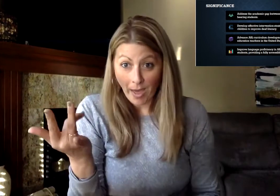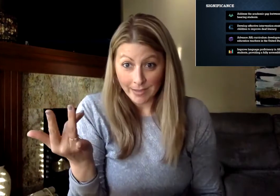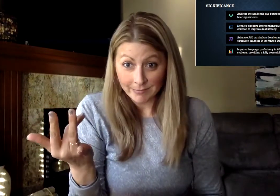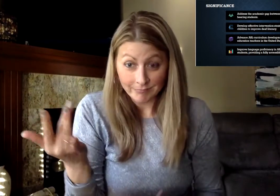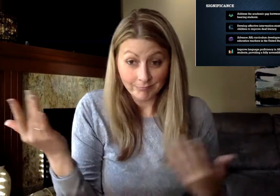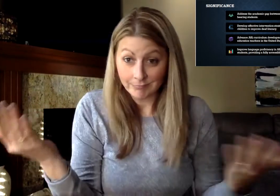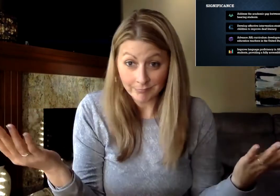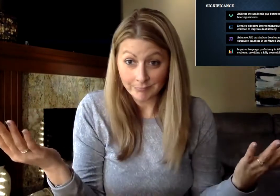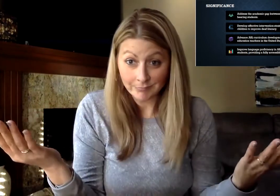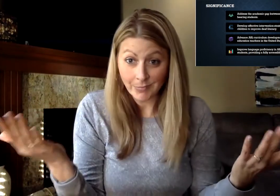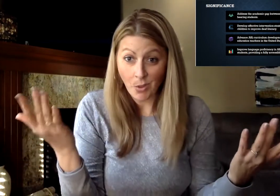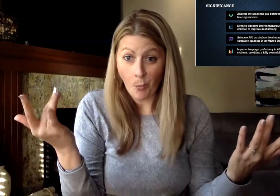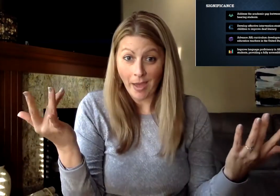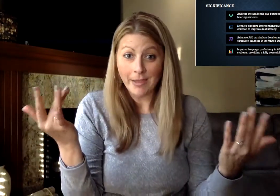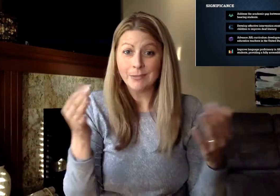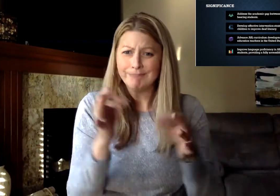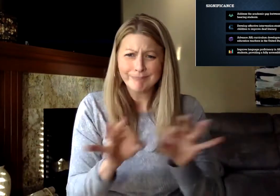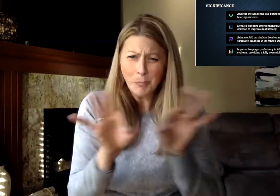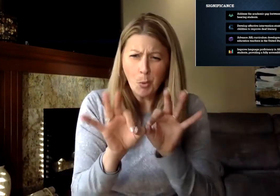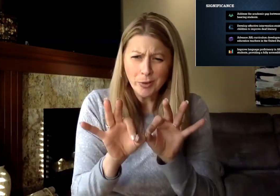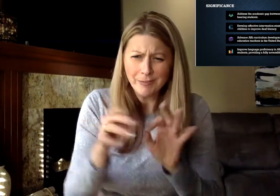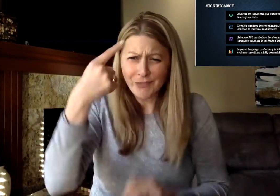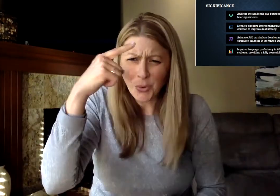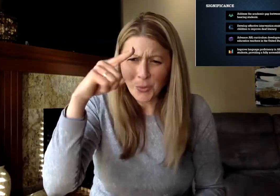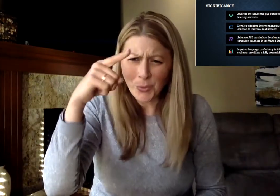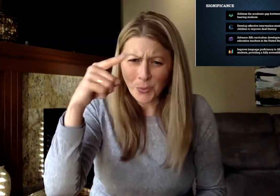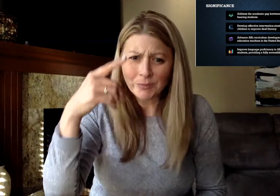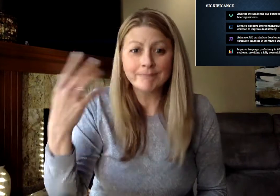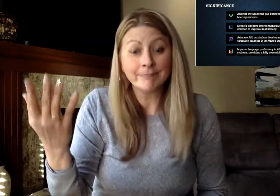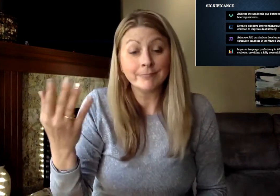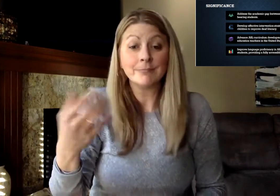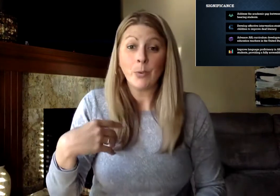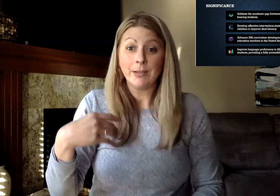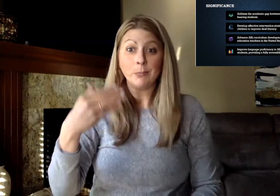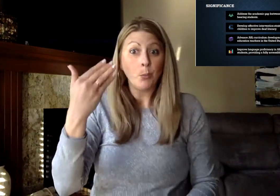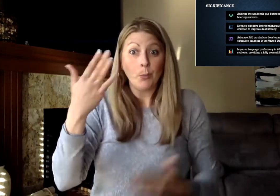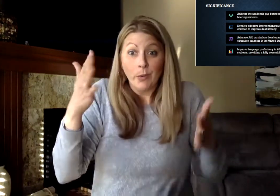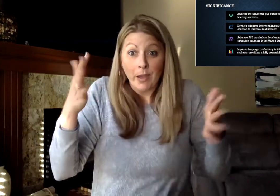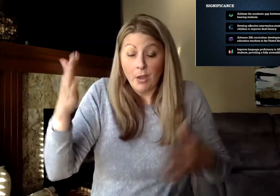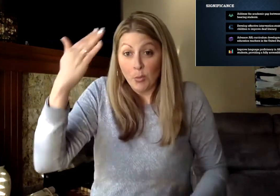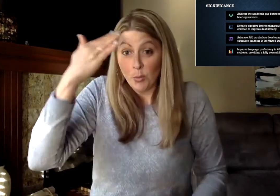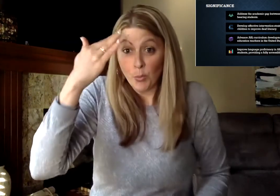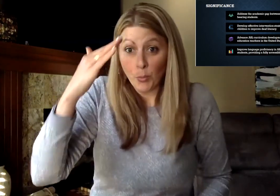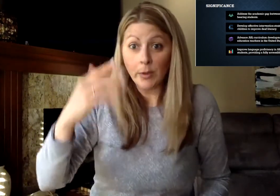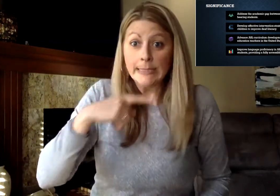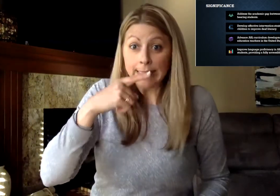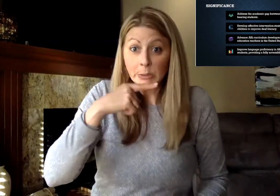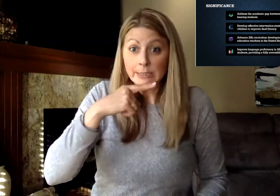Okay, so what is the why? Why are we doing this? What's the importance? What for? Well, we already